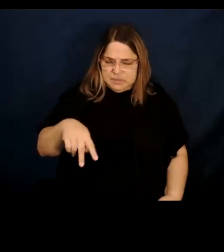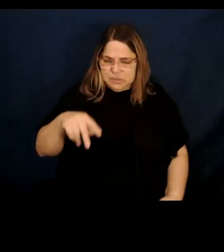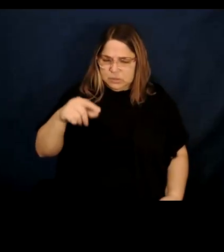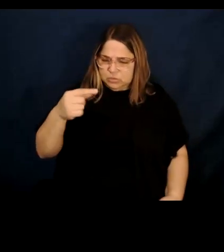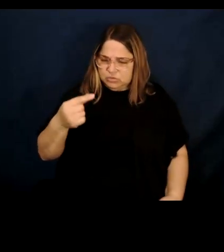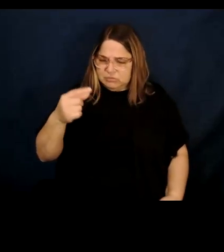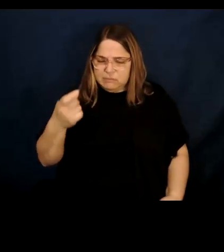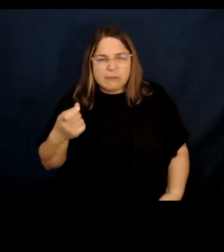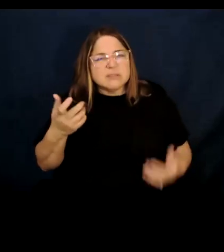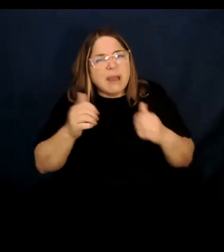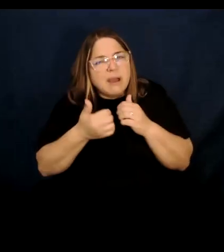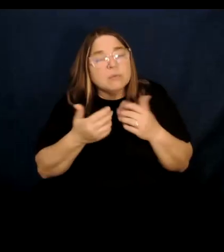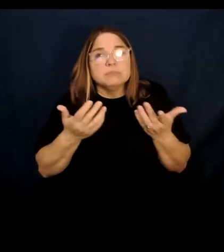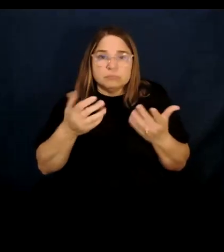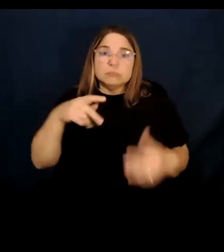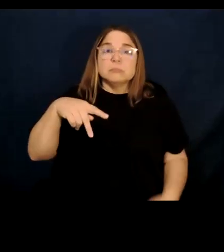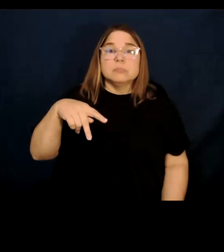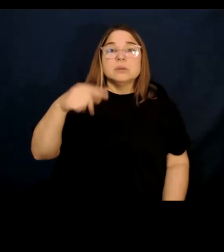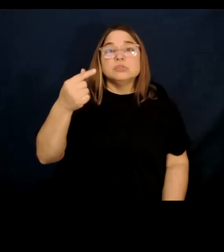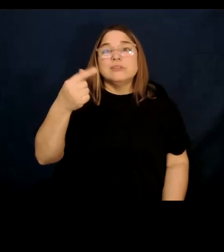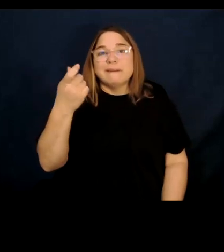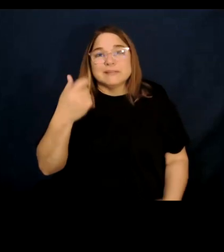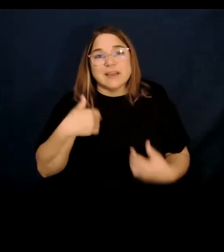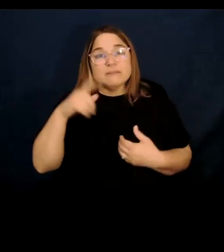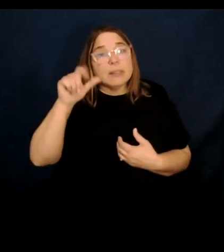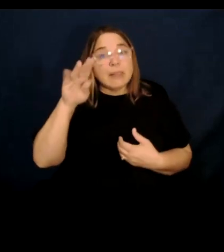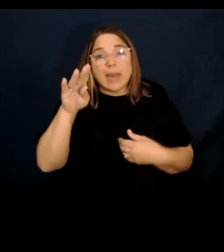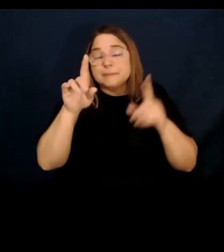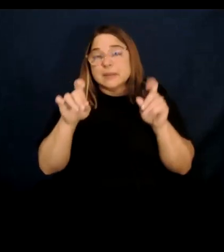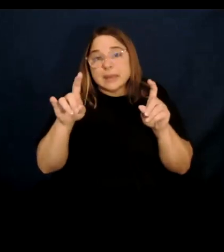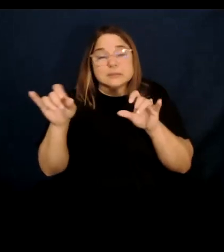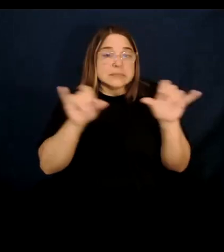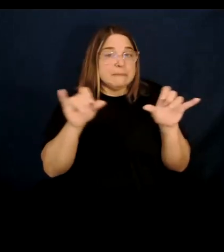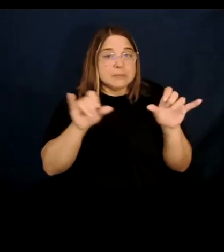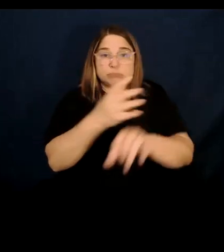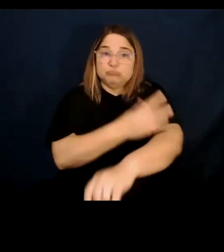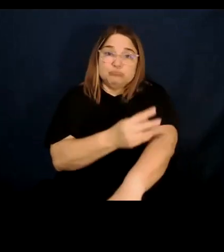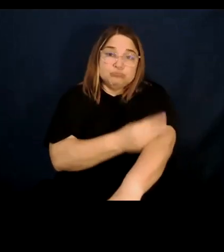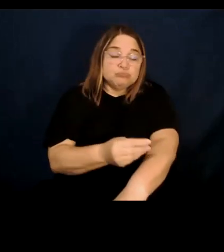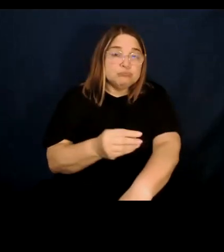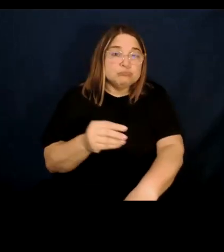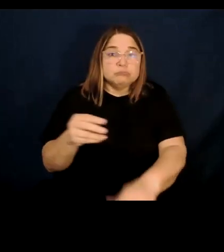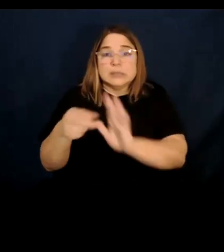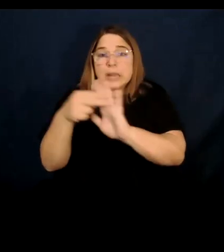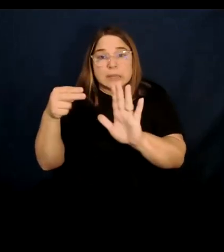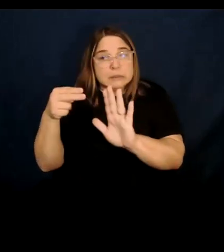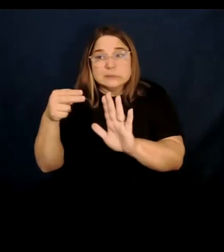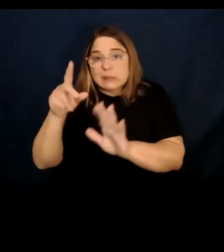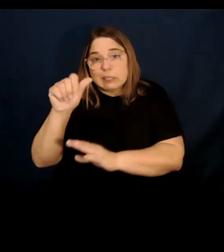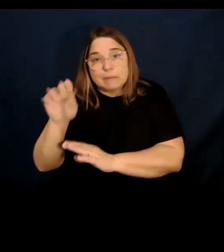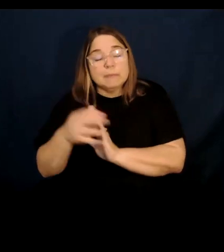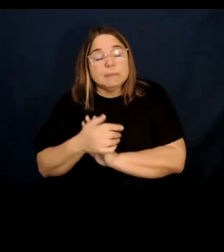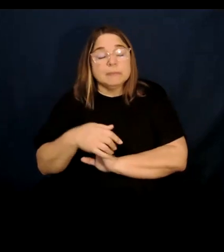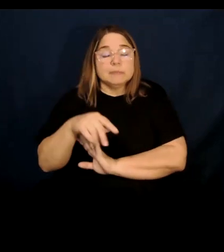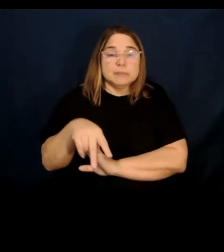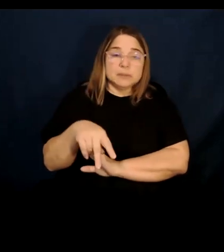is? Well, the fact is, PGX is a laboratory test, similar to a number of tests performed by a diagnostic lab. The